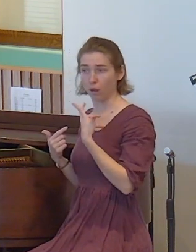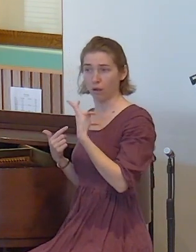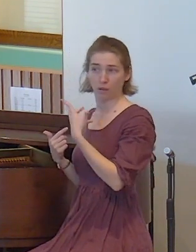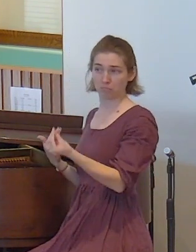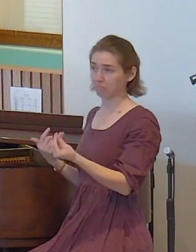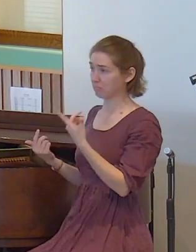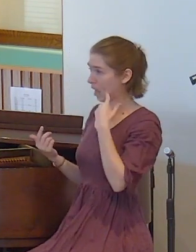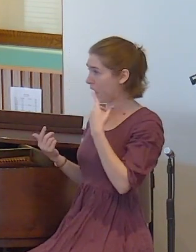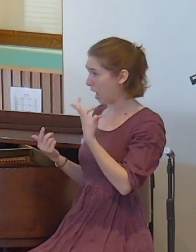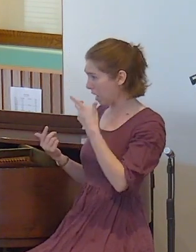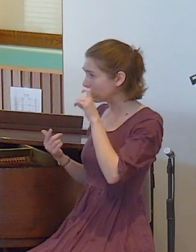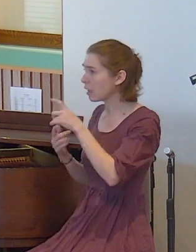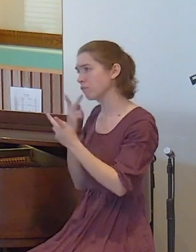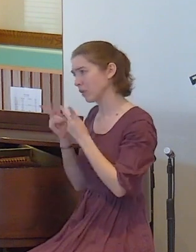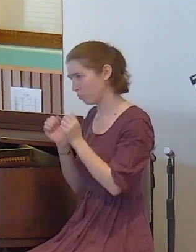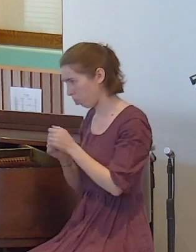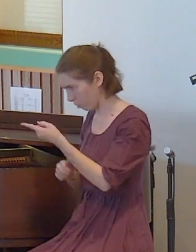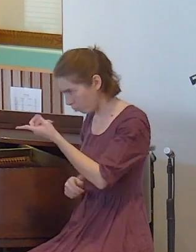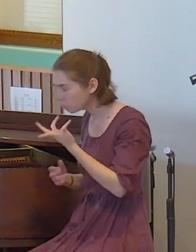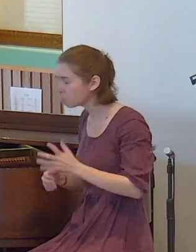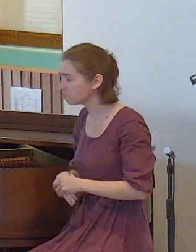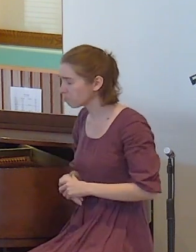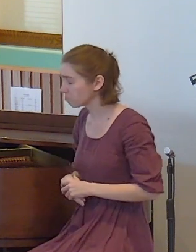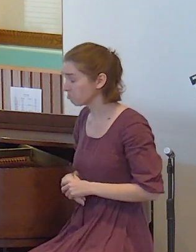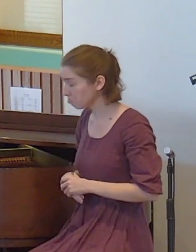And I need to visit with you.